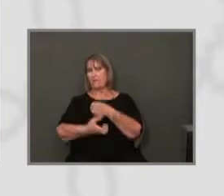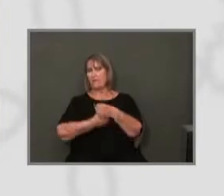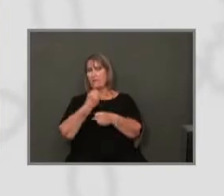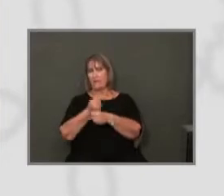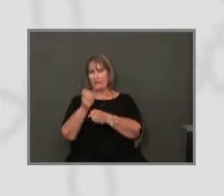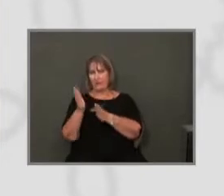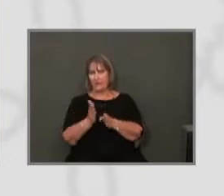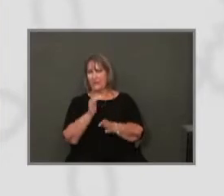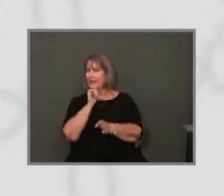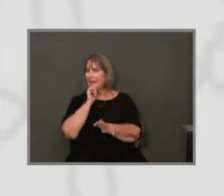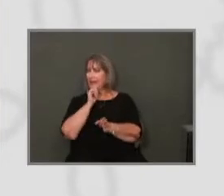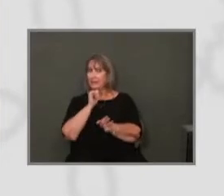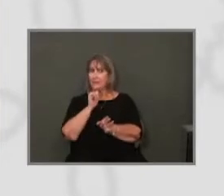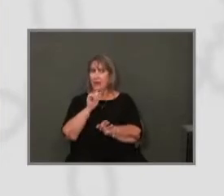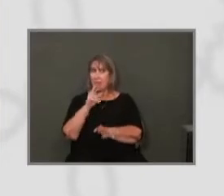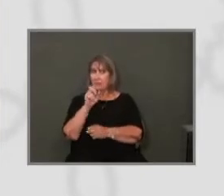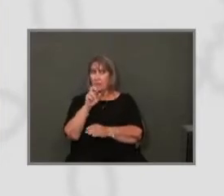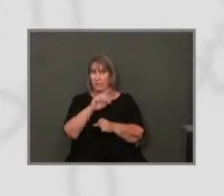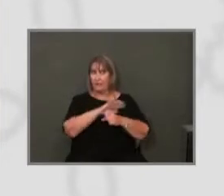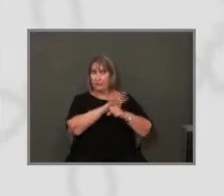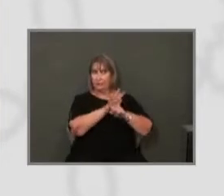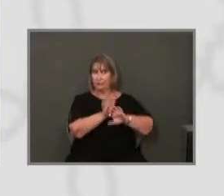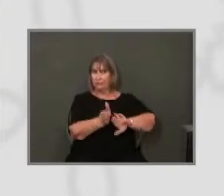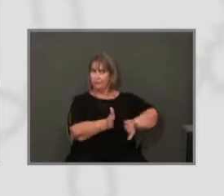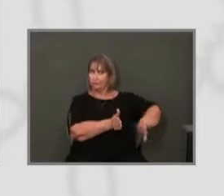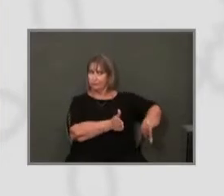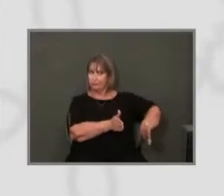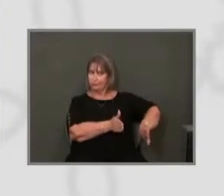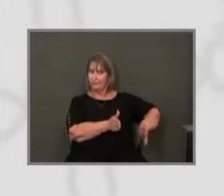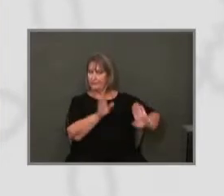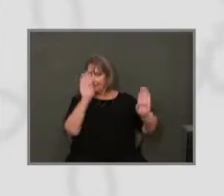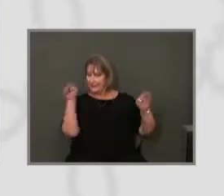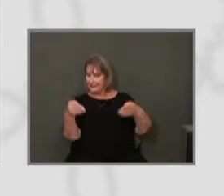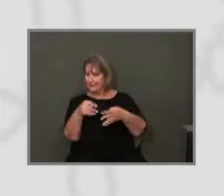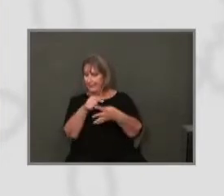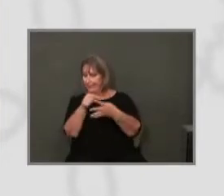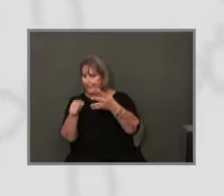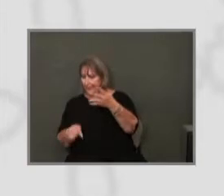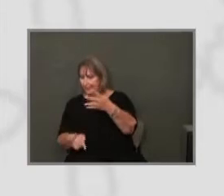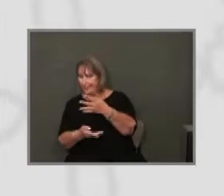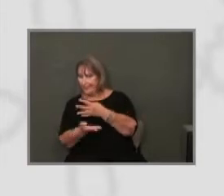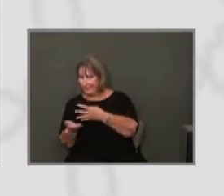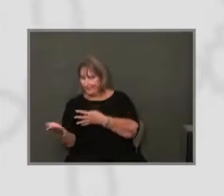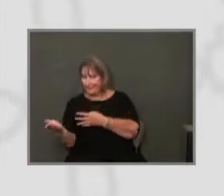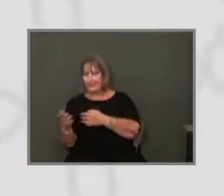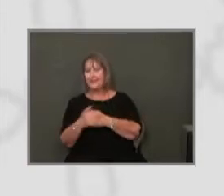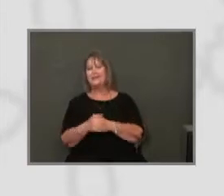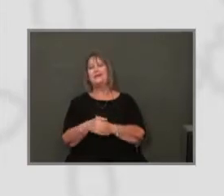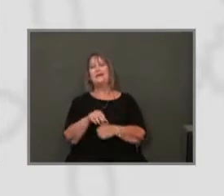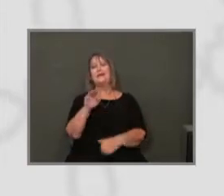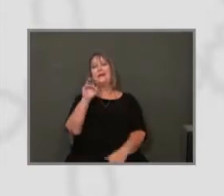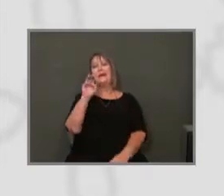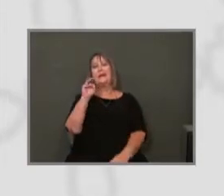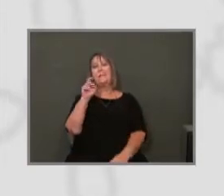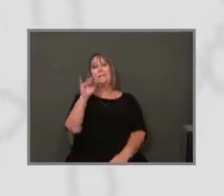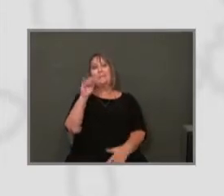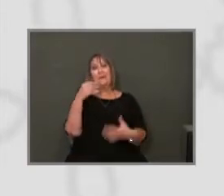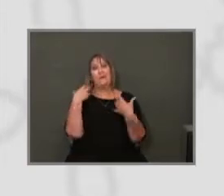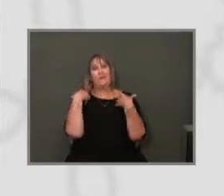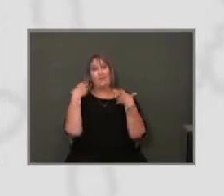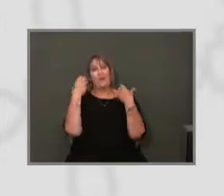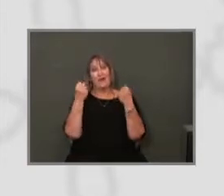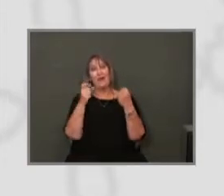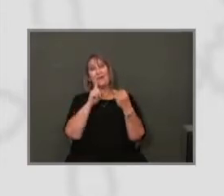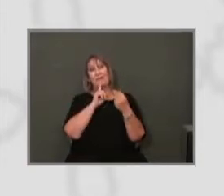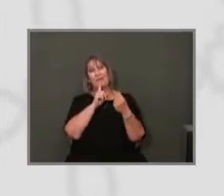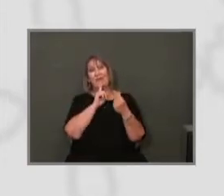other than COVID. But Metro Health is one of the departments that is a common thread through a lot